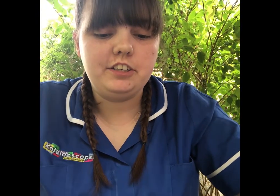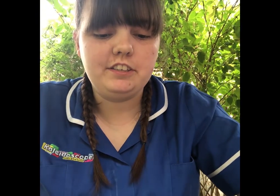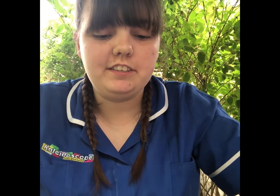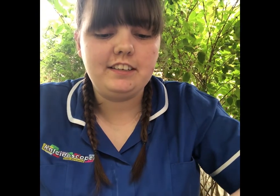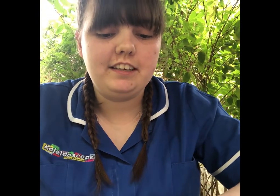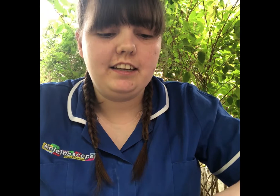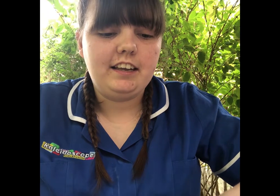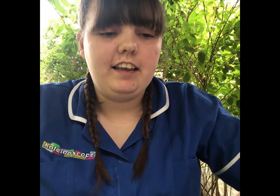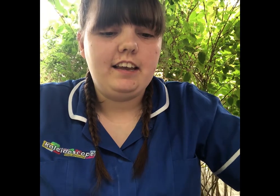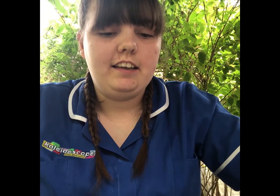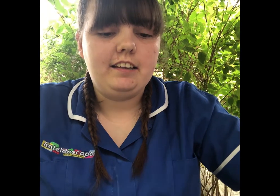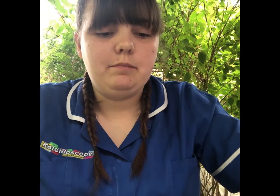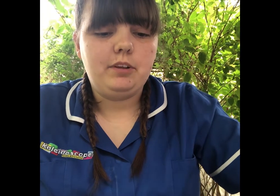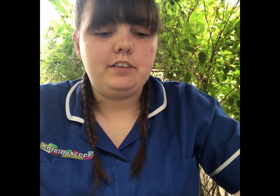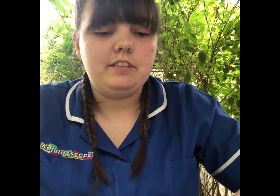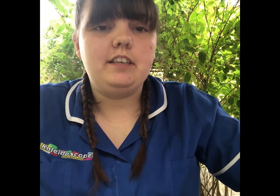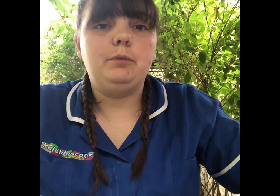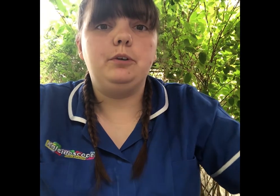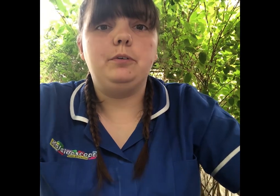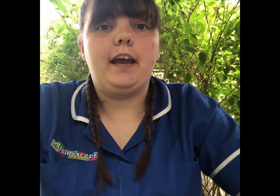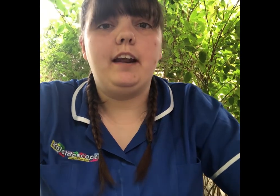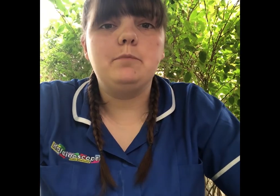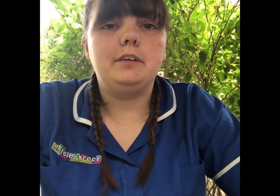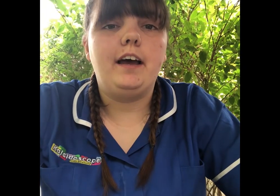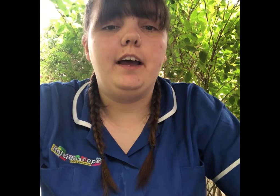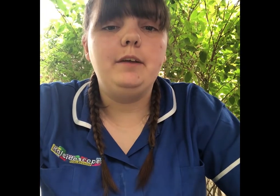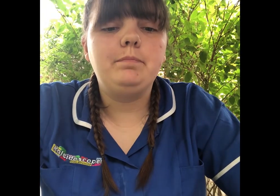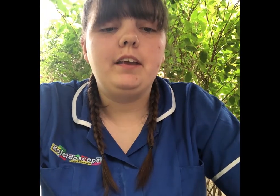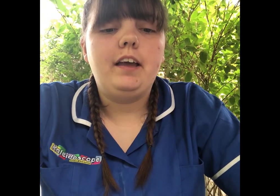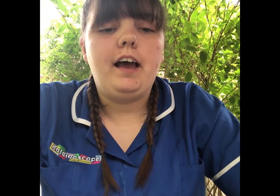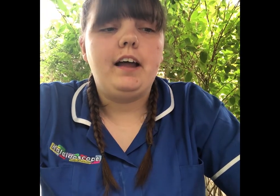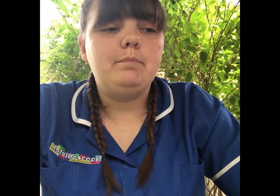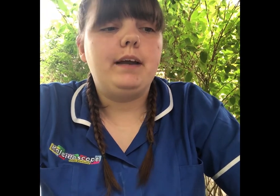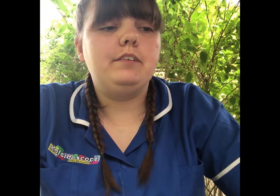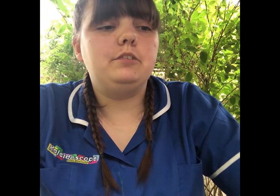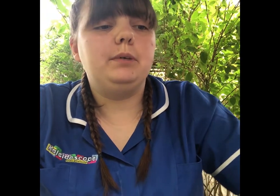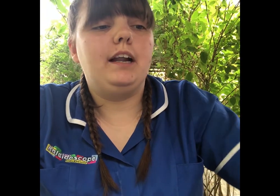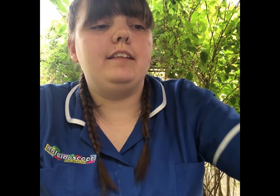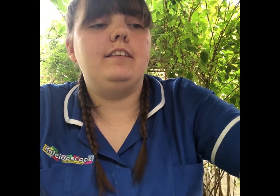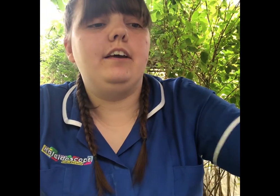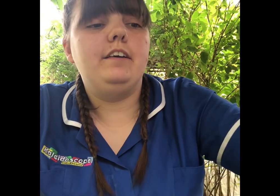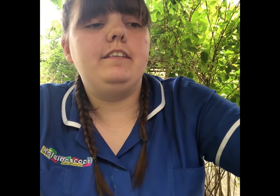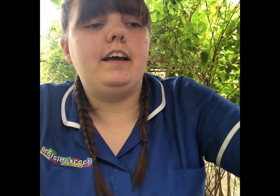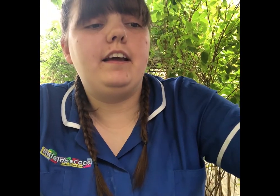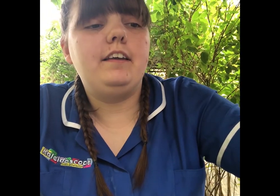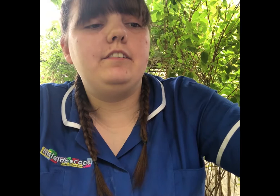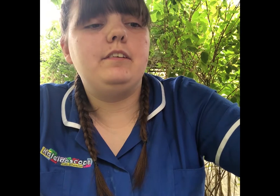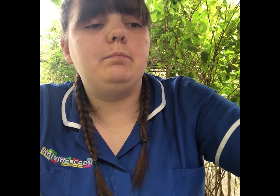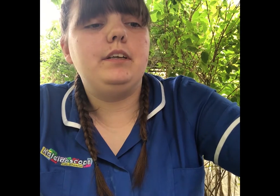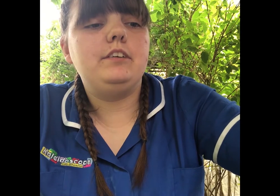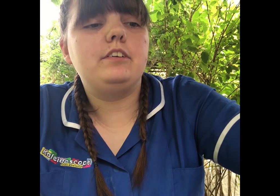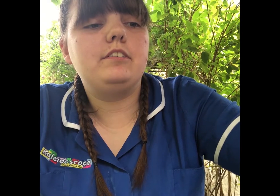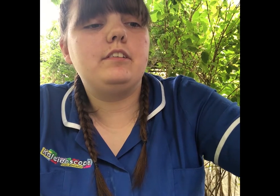creations. Nice to see what you're all getting up to at home. And parents will be glad to know that you simply just